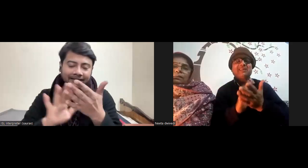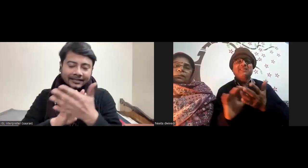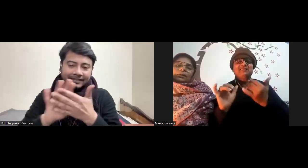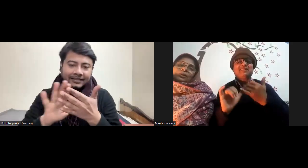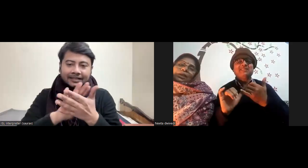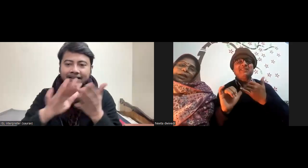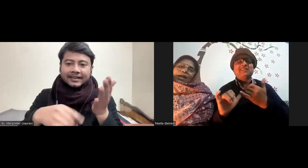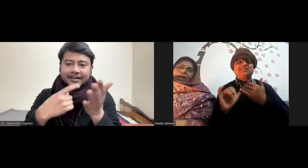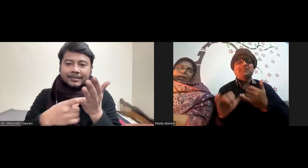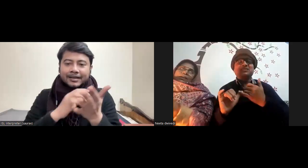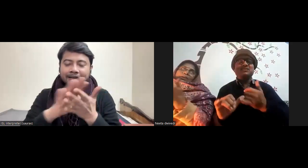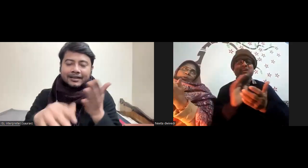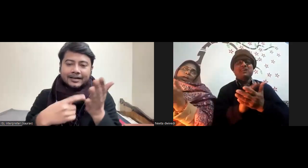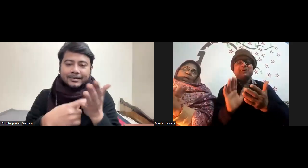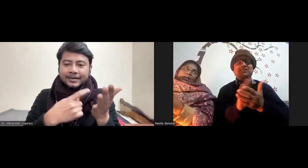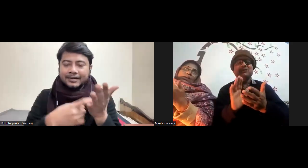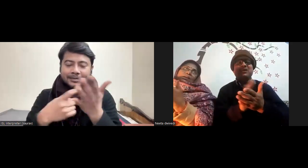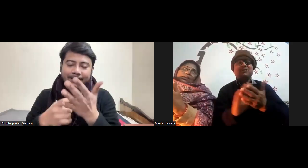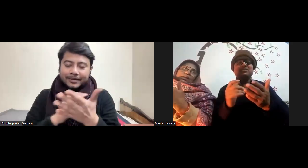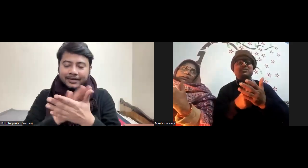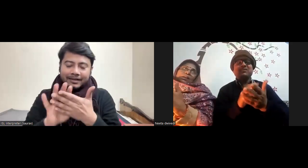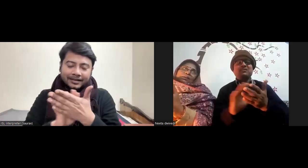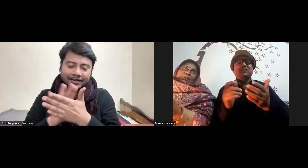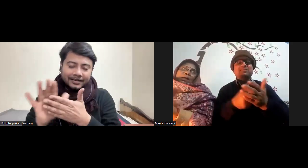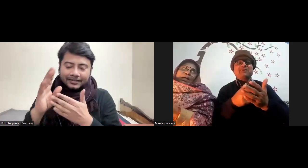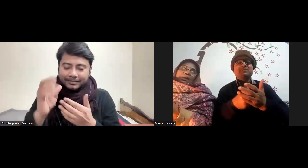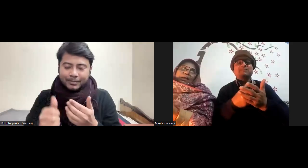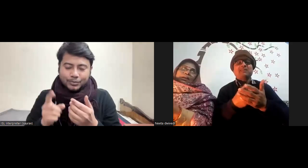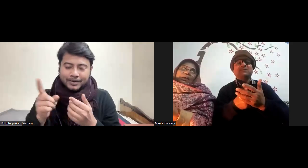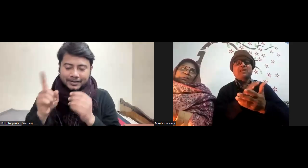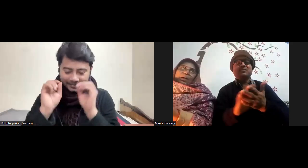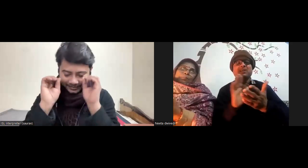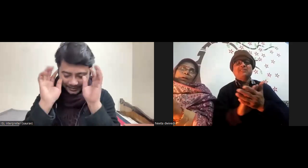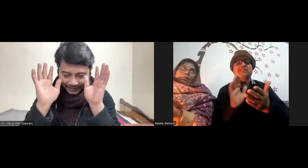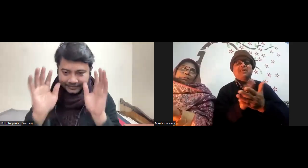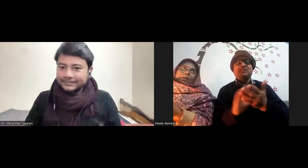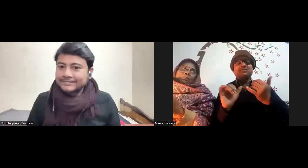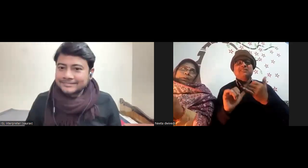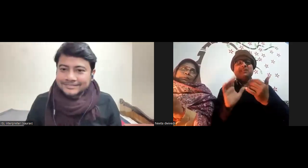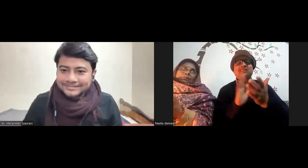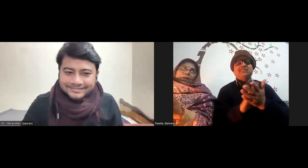Hare Rama, Rama Rama, Hare Hare. Srila Prabhupada ki jai.